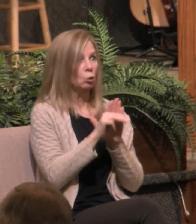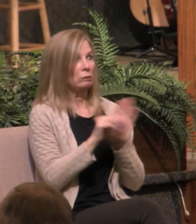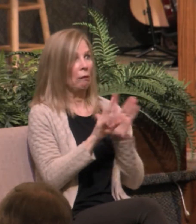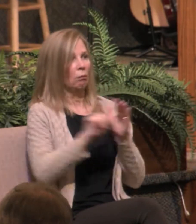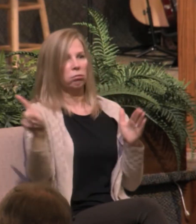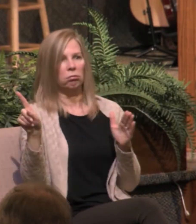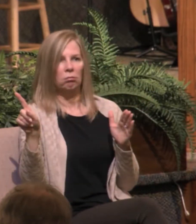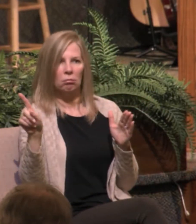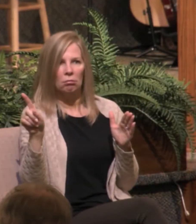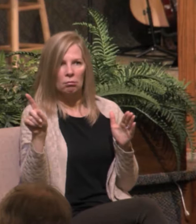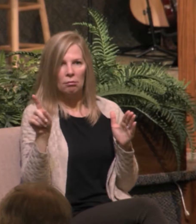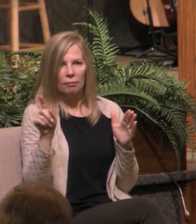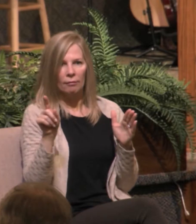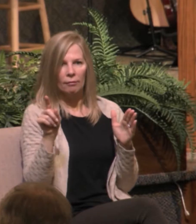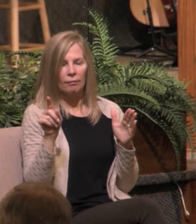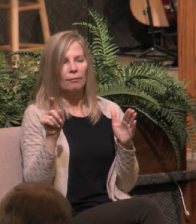killed.